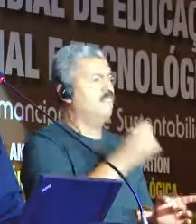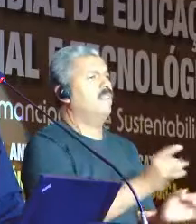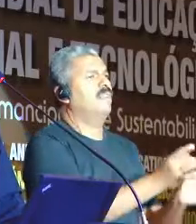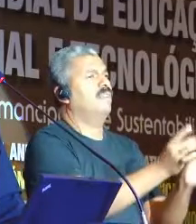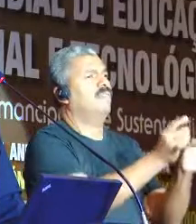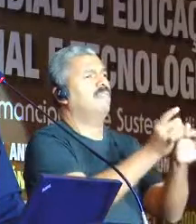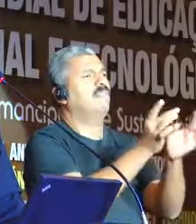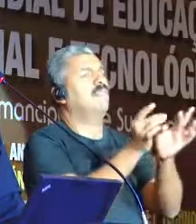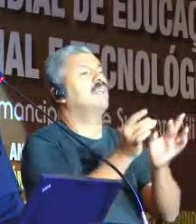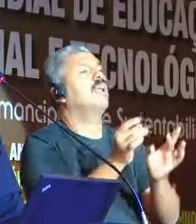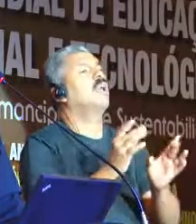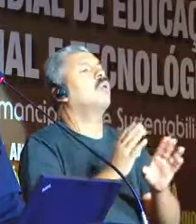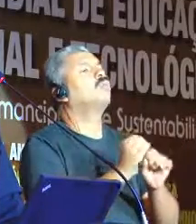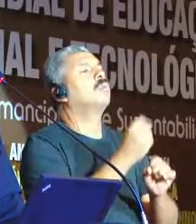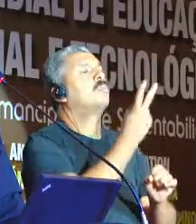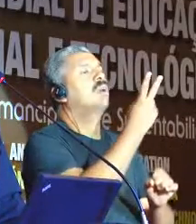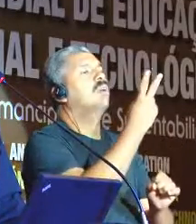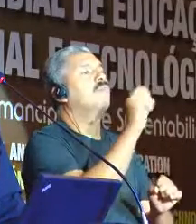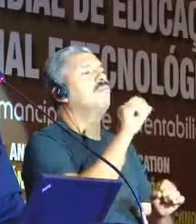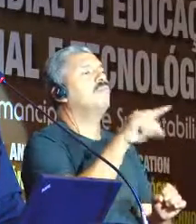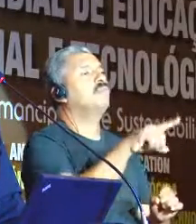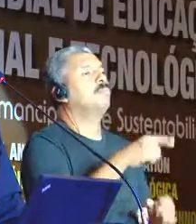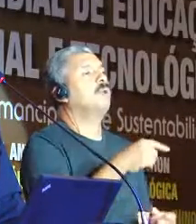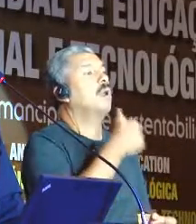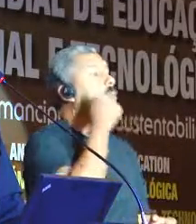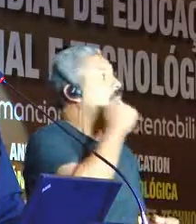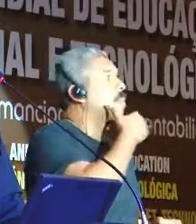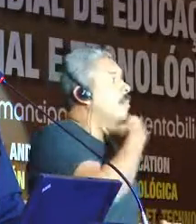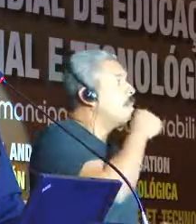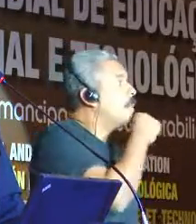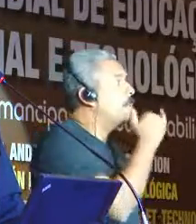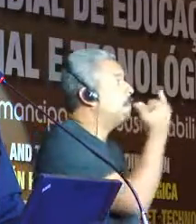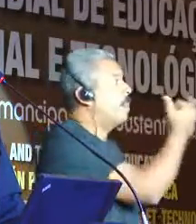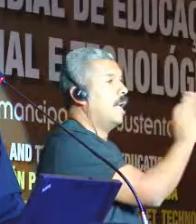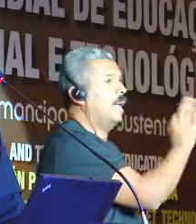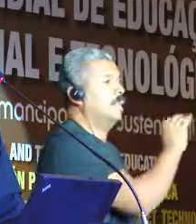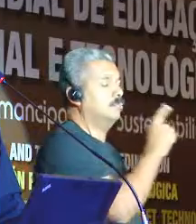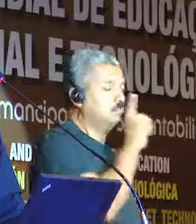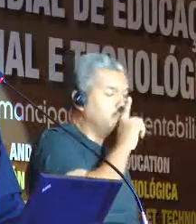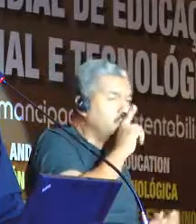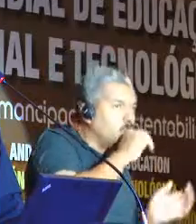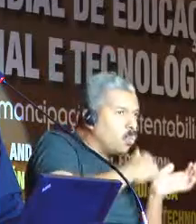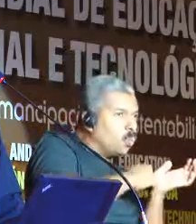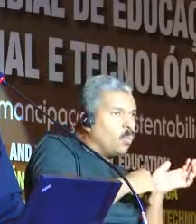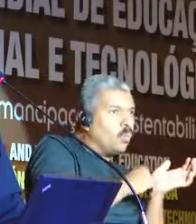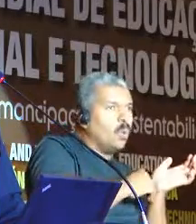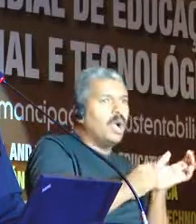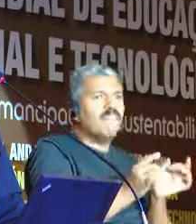They said, "Why didn't you tell us what you were doing?" And he said, "I didn't need your help."